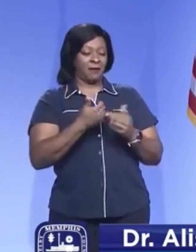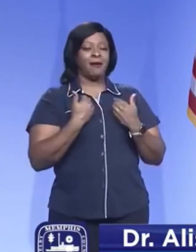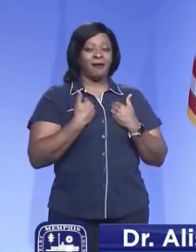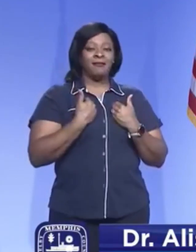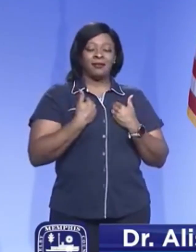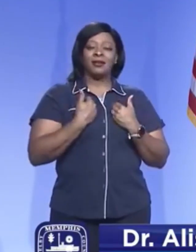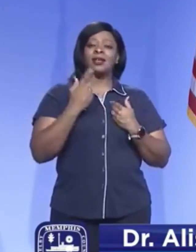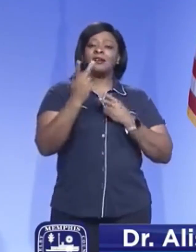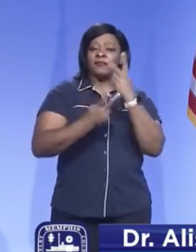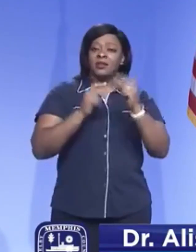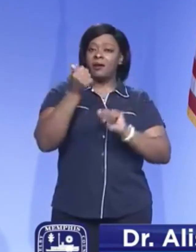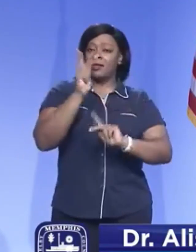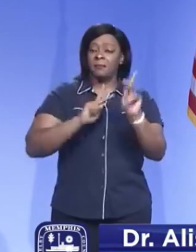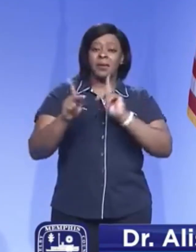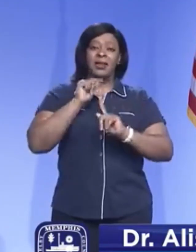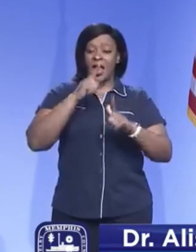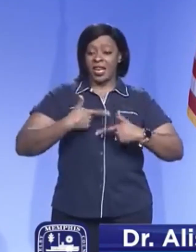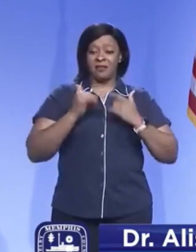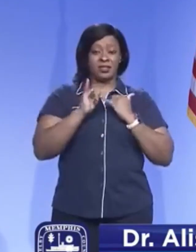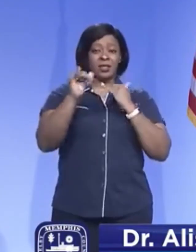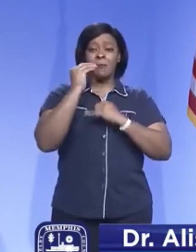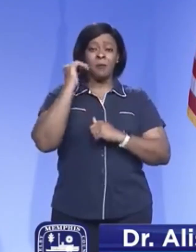visiting others that you don't live with,